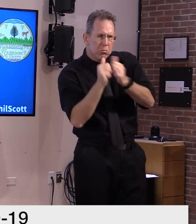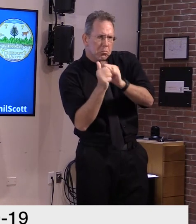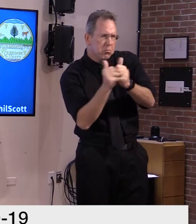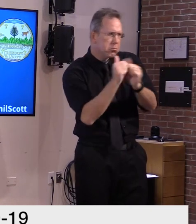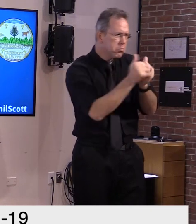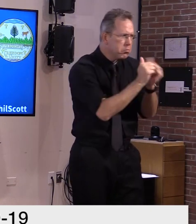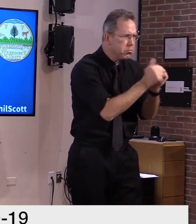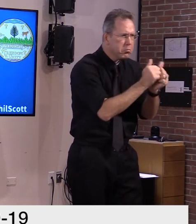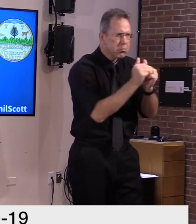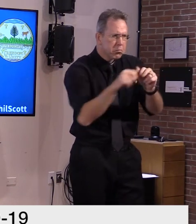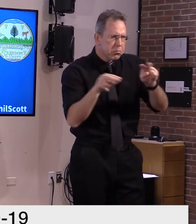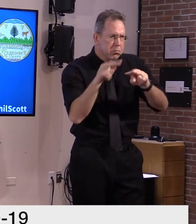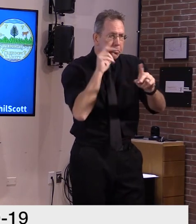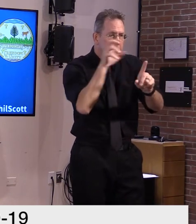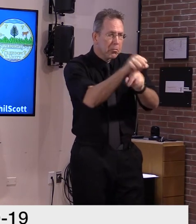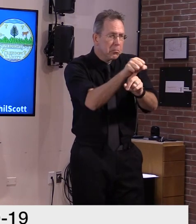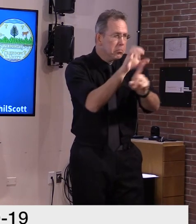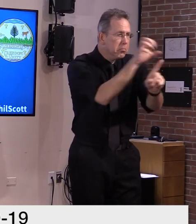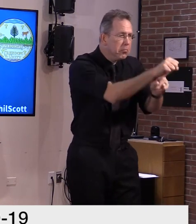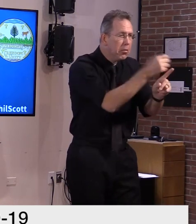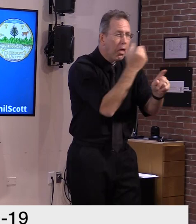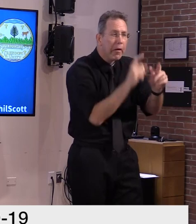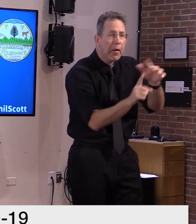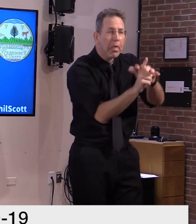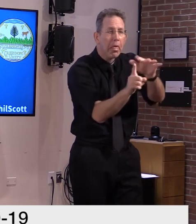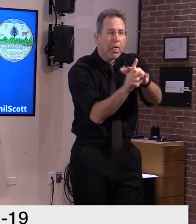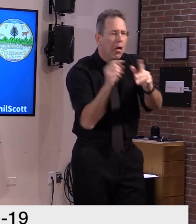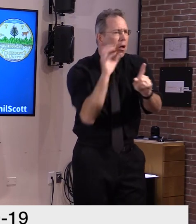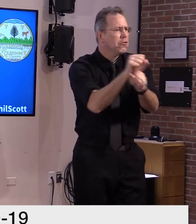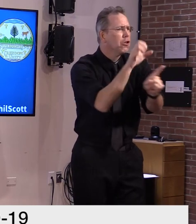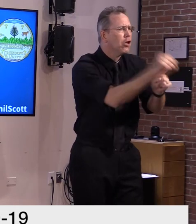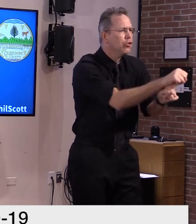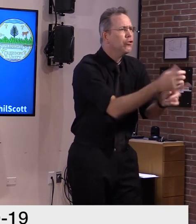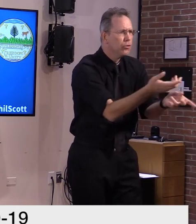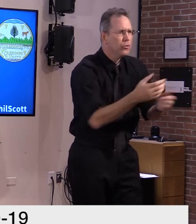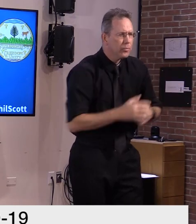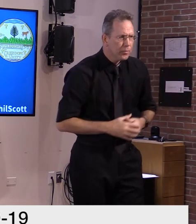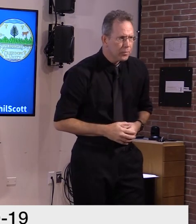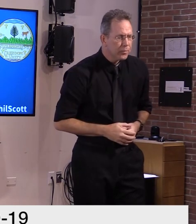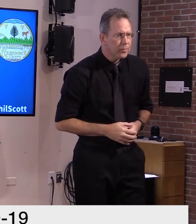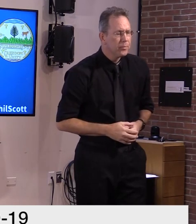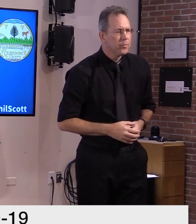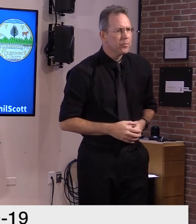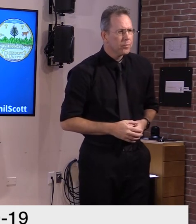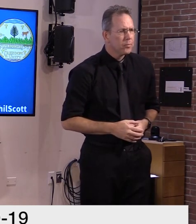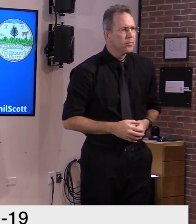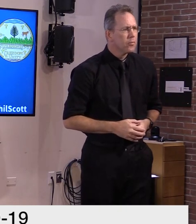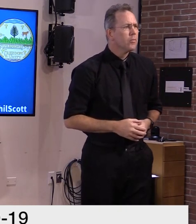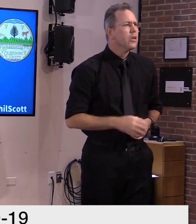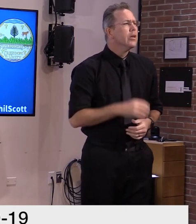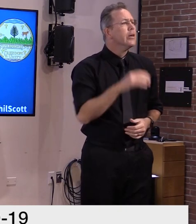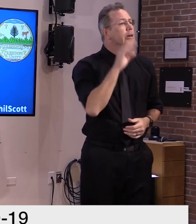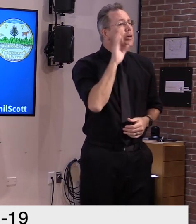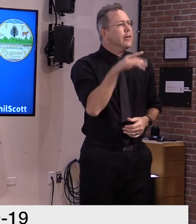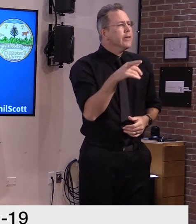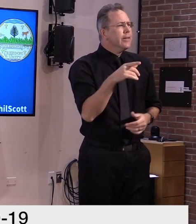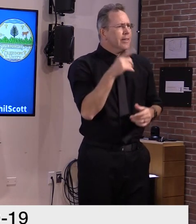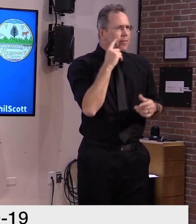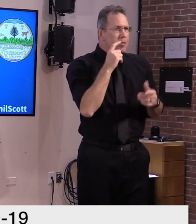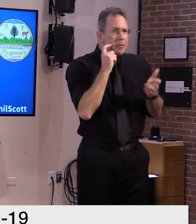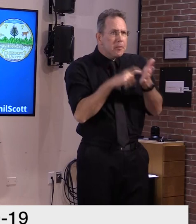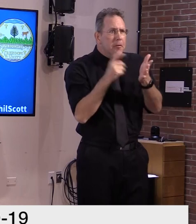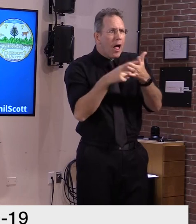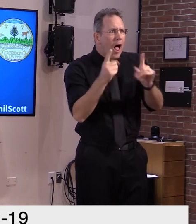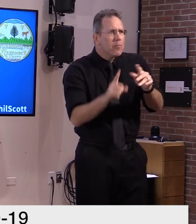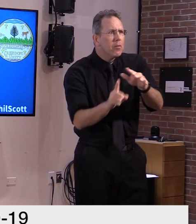further adjustments if and as needed. I want to be upfront in highlighting that should data emerge that indicates COVID-19 transmission